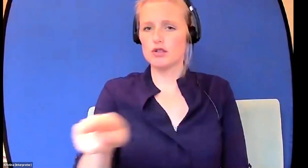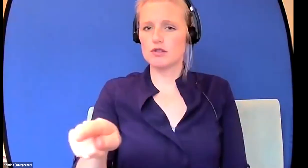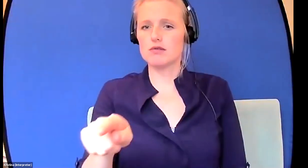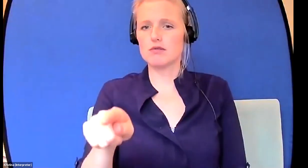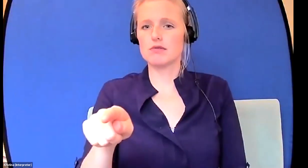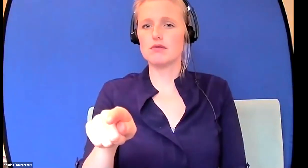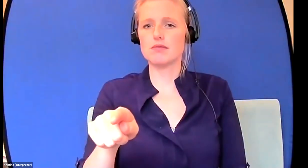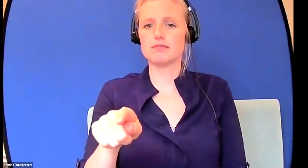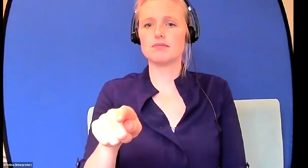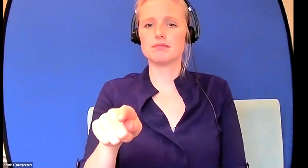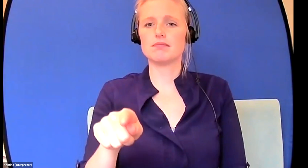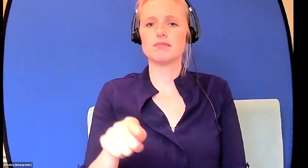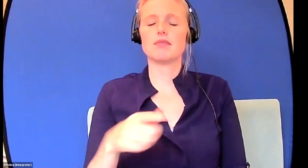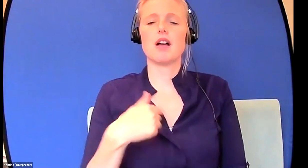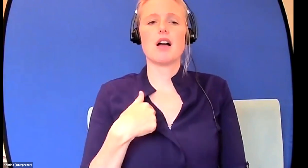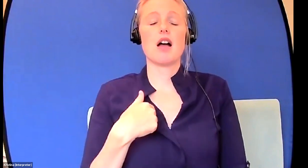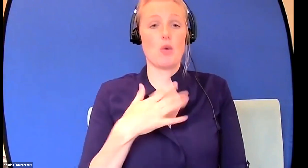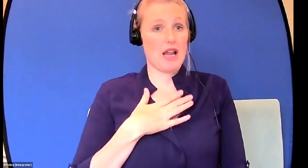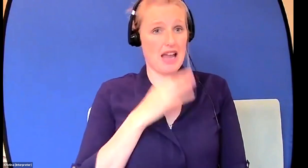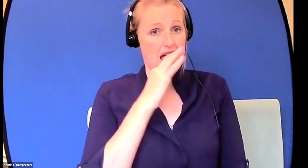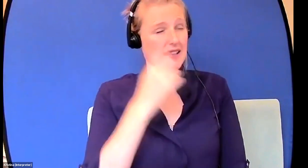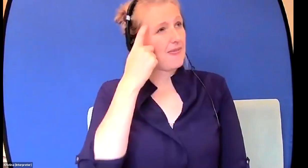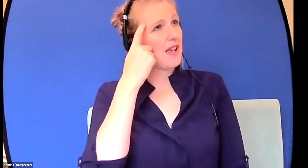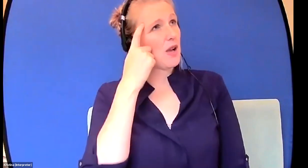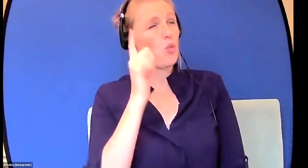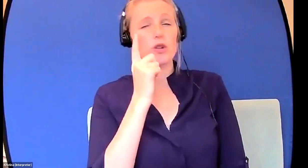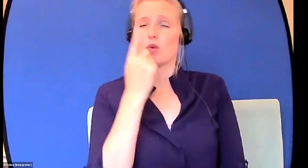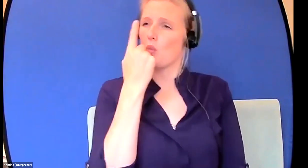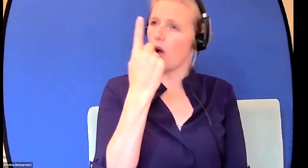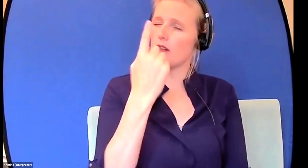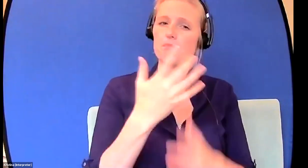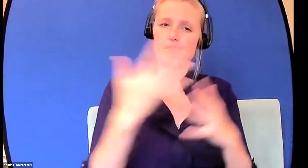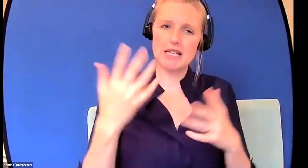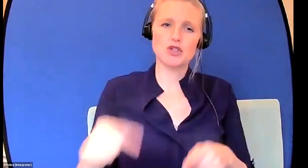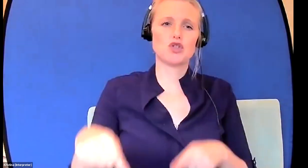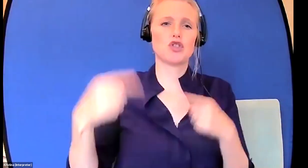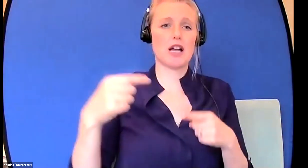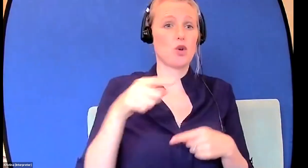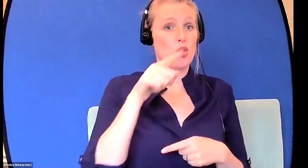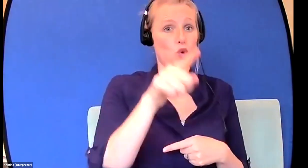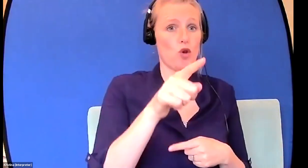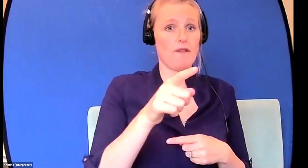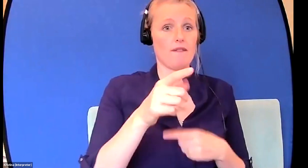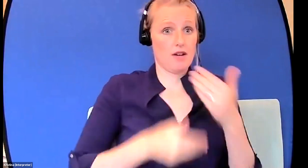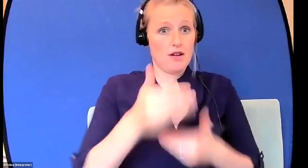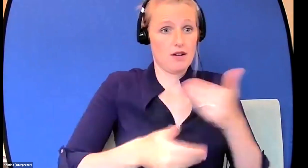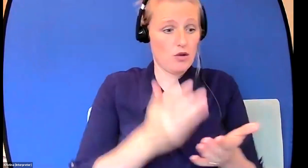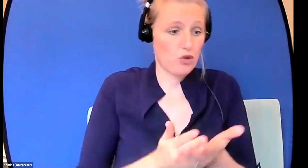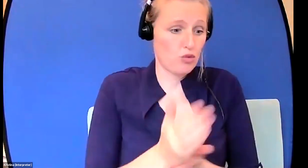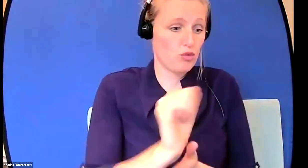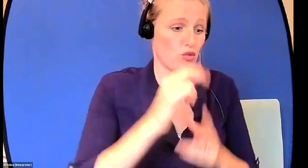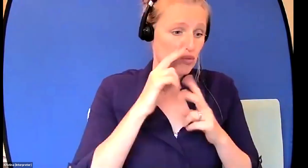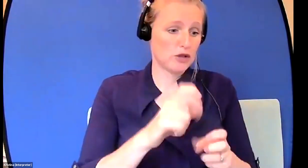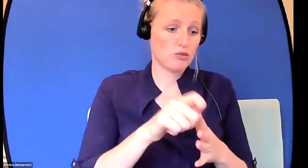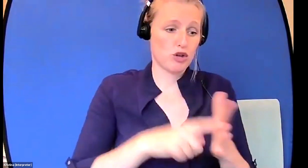new projects. So I would like to ask you to think, what was the biggest challenge you faced in your research